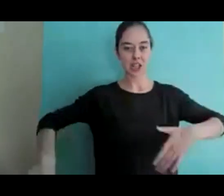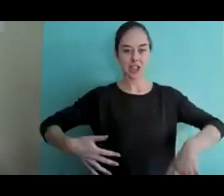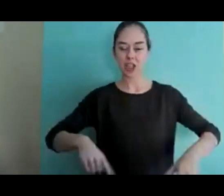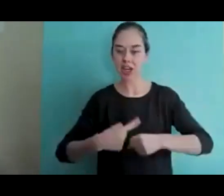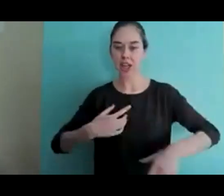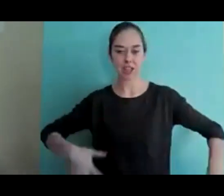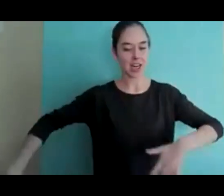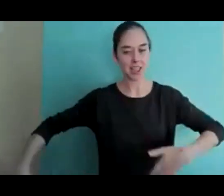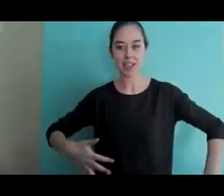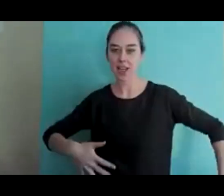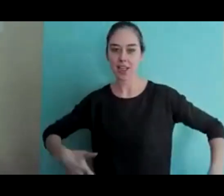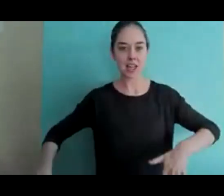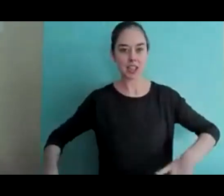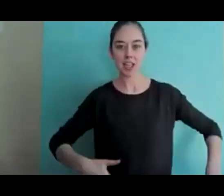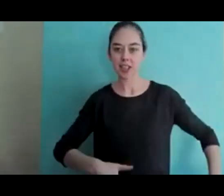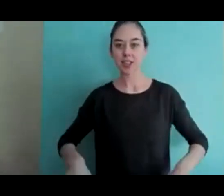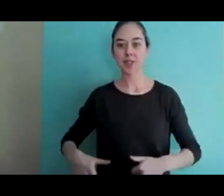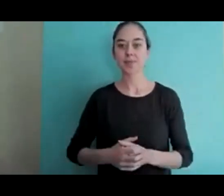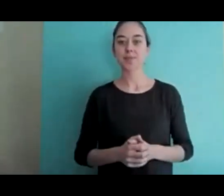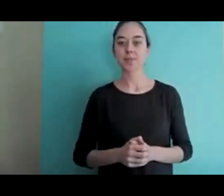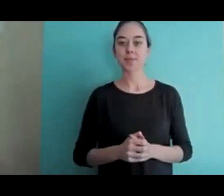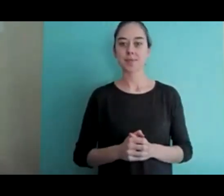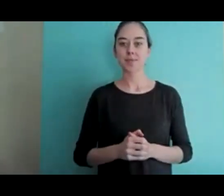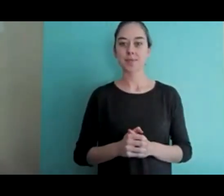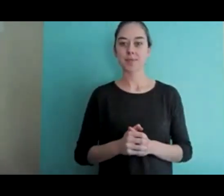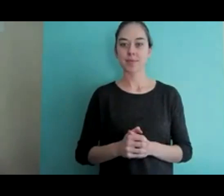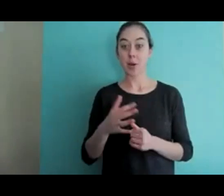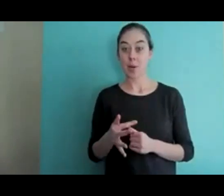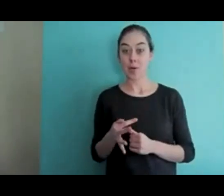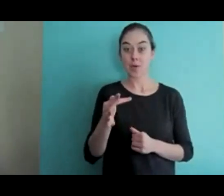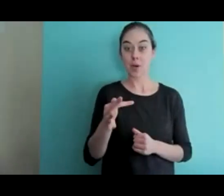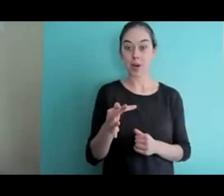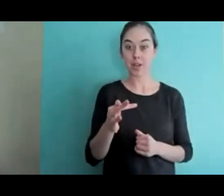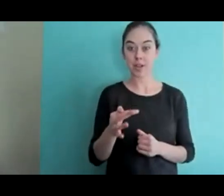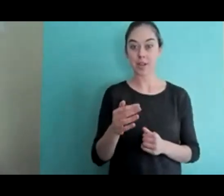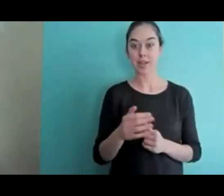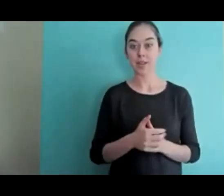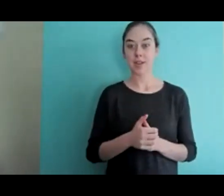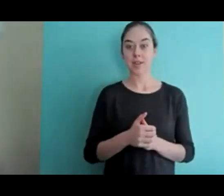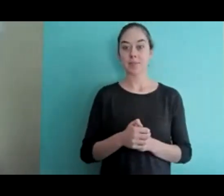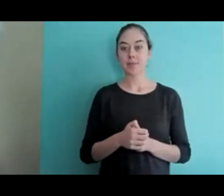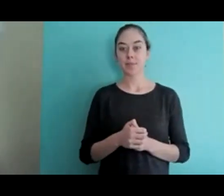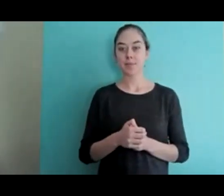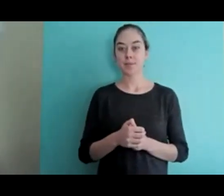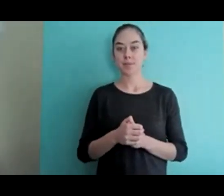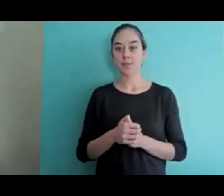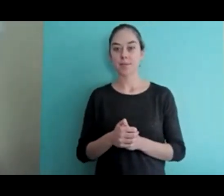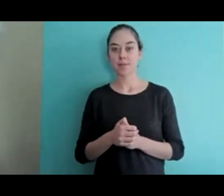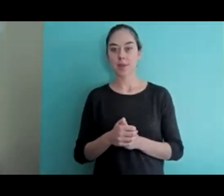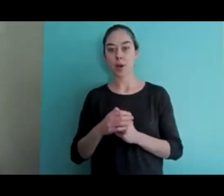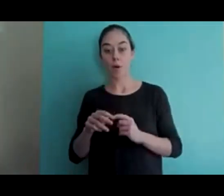2, 3, 4, 5, 6, 7, 8, 9, 10. Shake it out. Shake it, shake it, shake it. Good. Come towards me and behind. Change